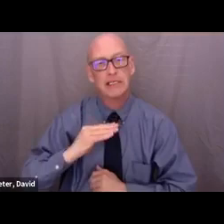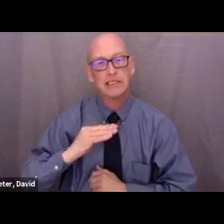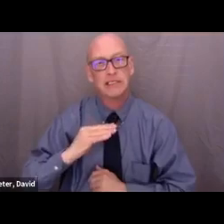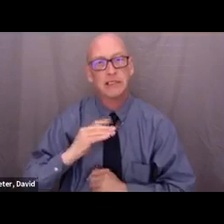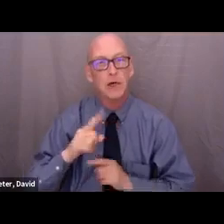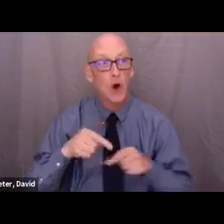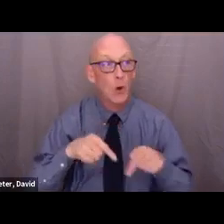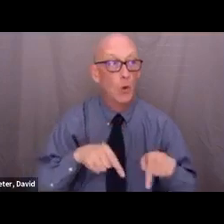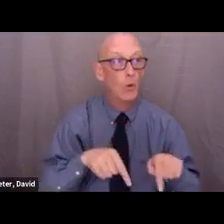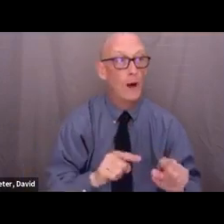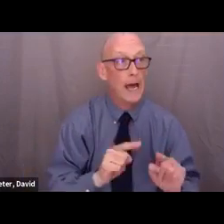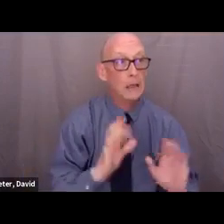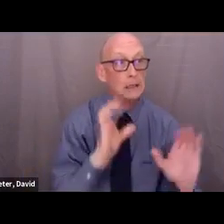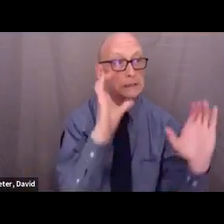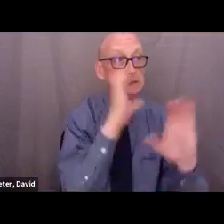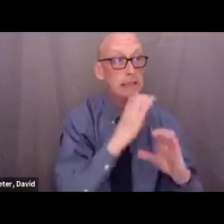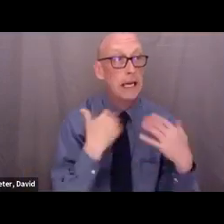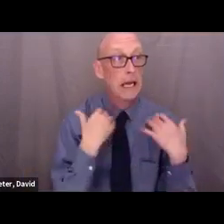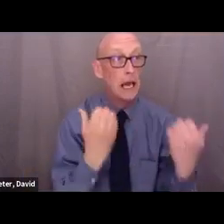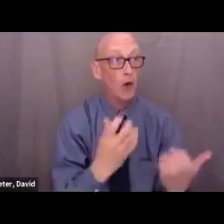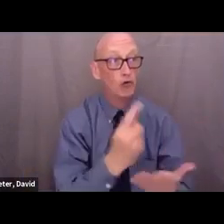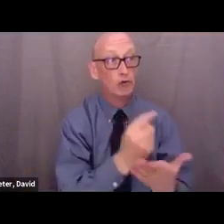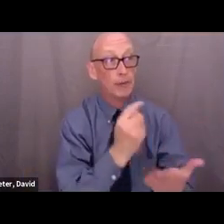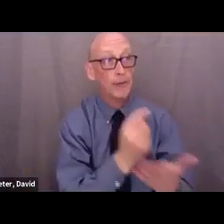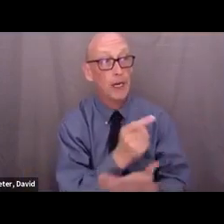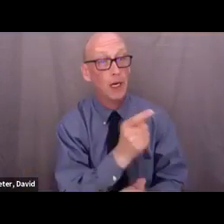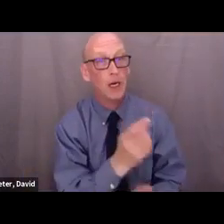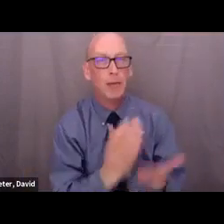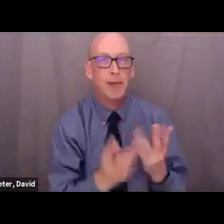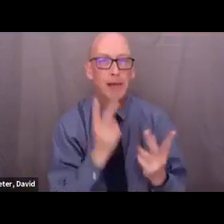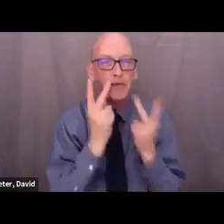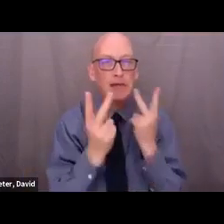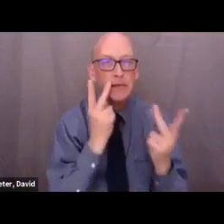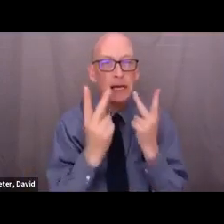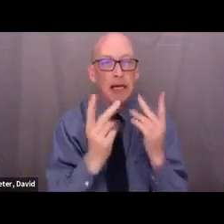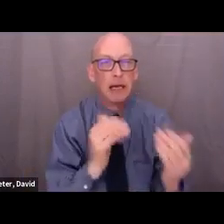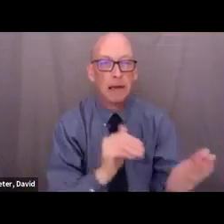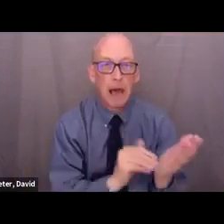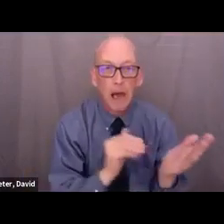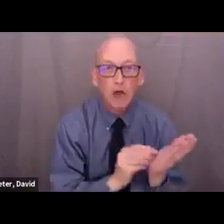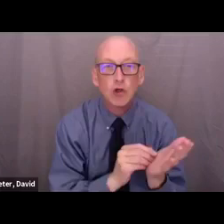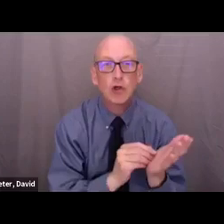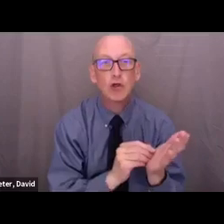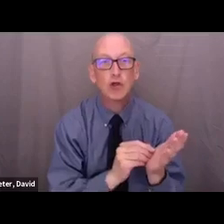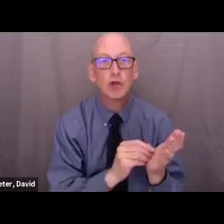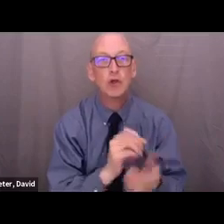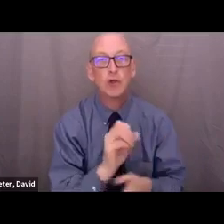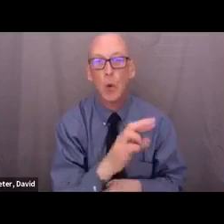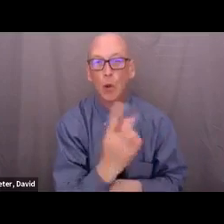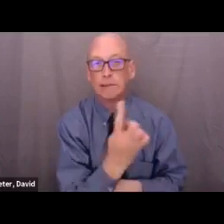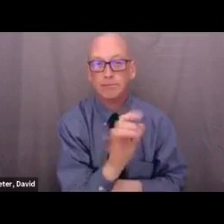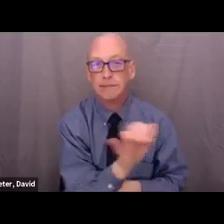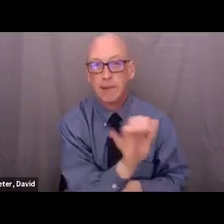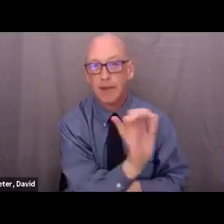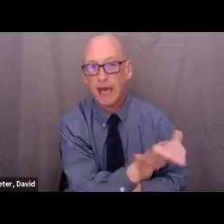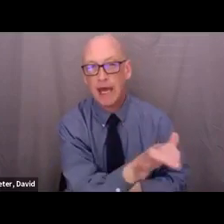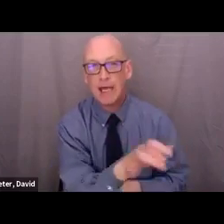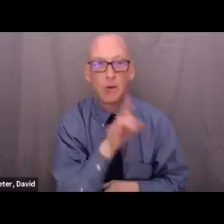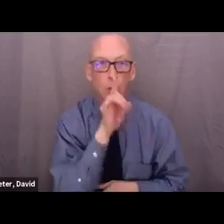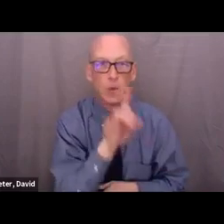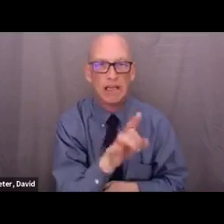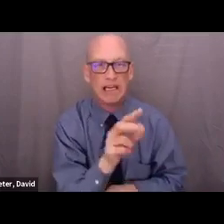health treatment, maybe visiting a doctor or something of that nature that really kind